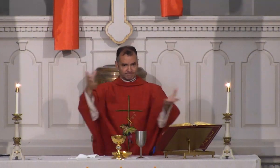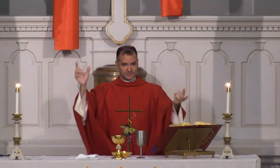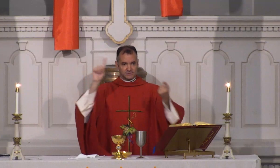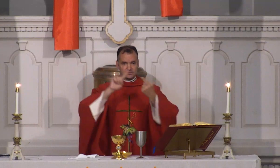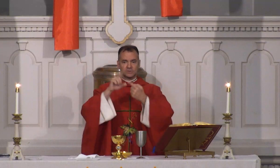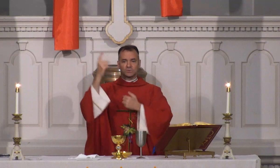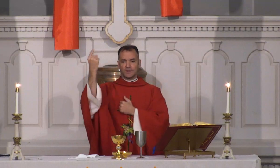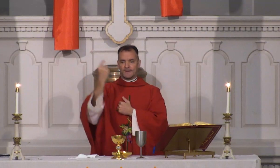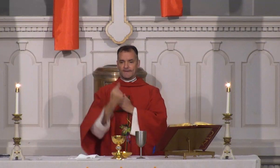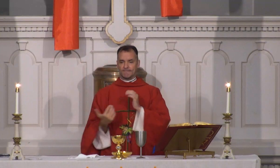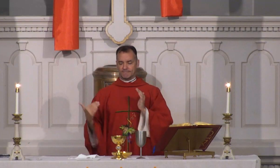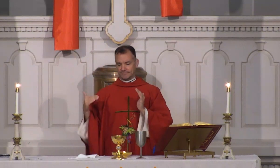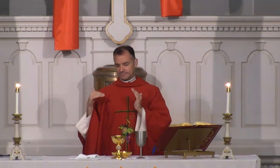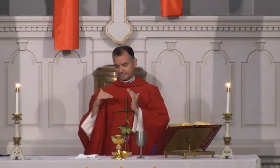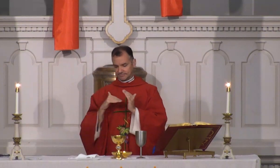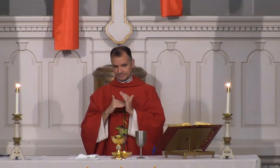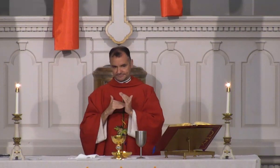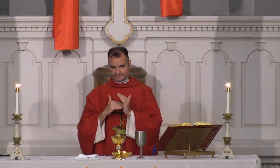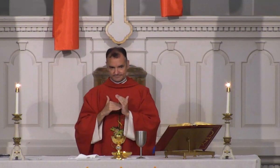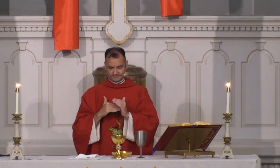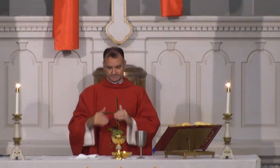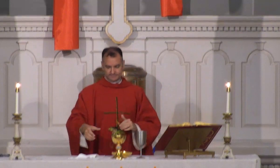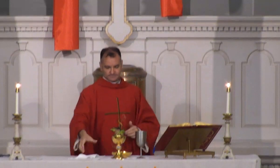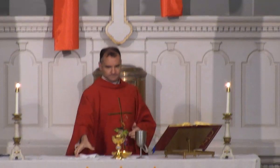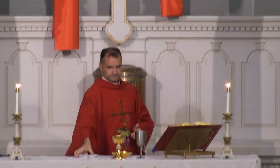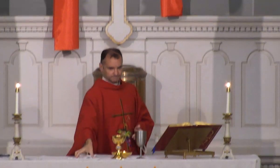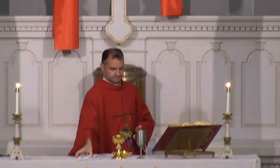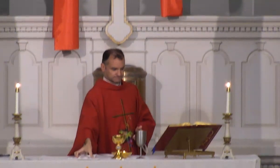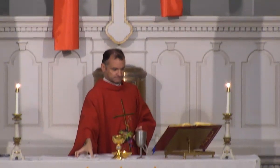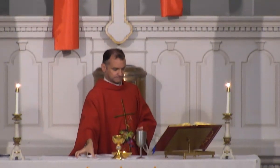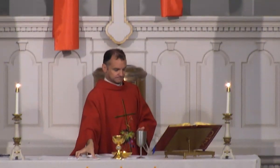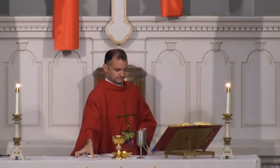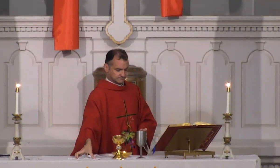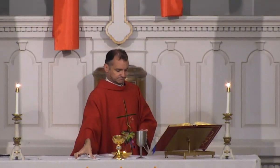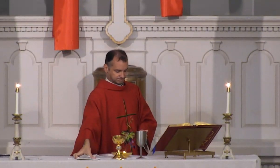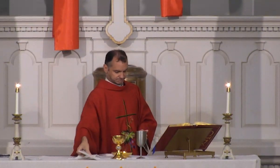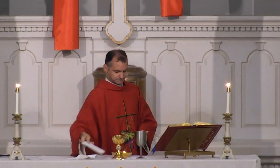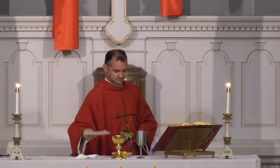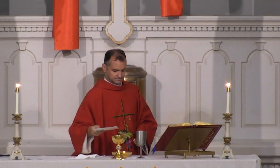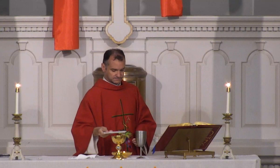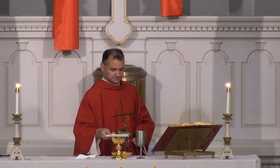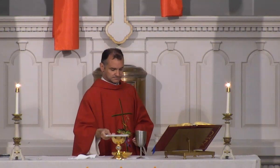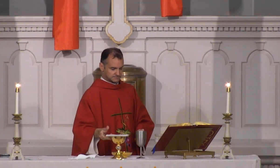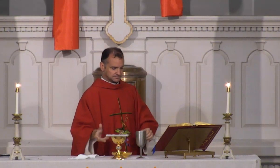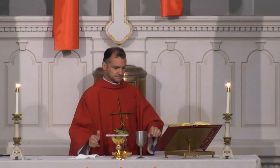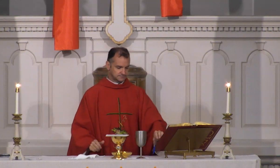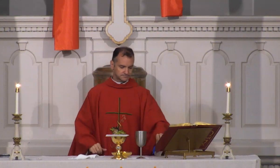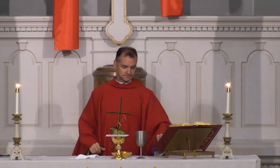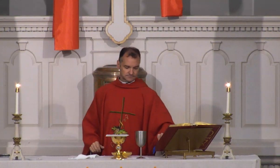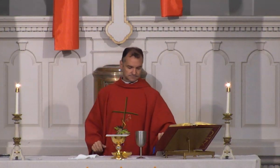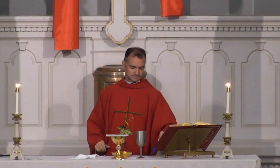resurrection until you come again.